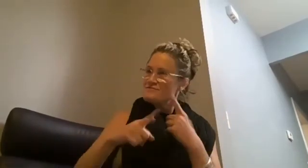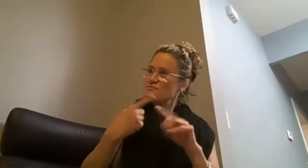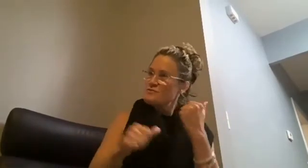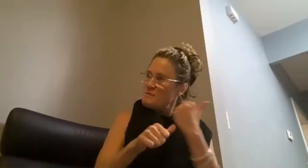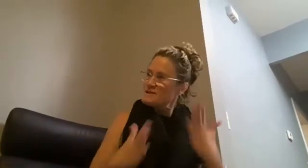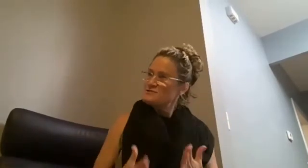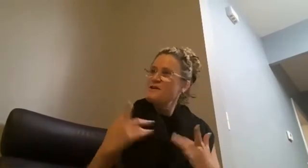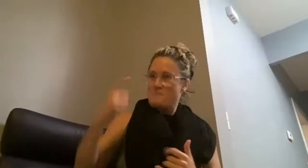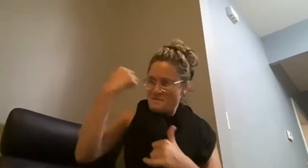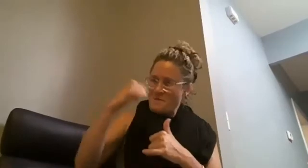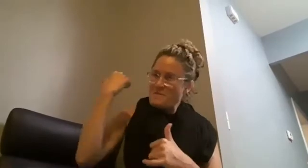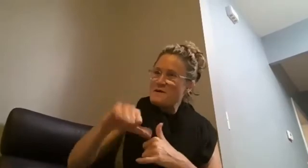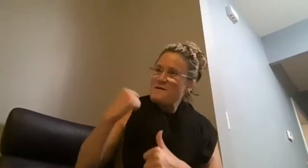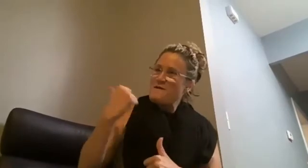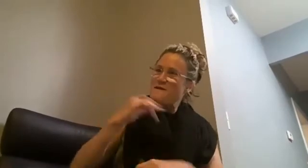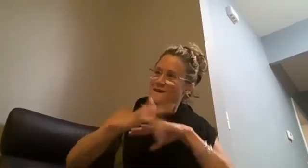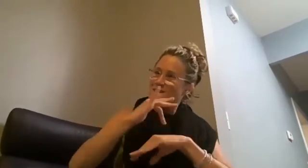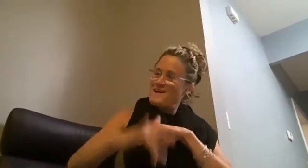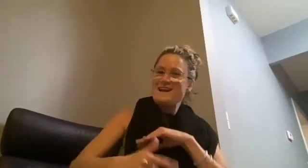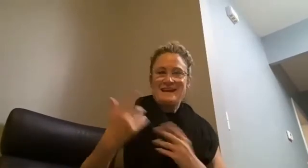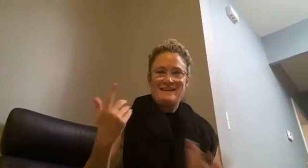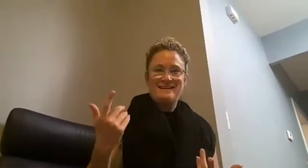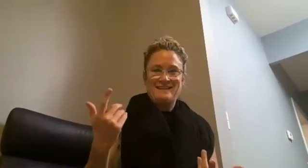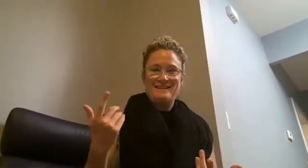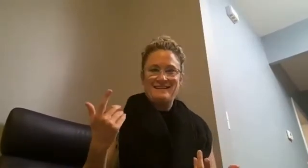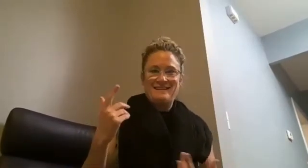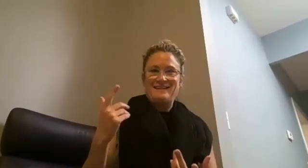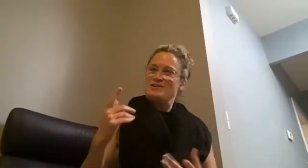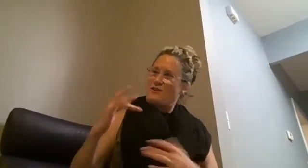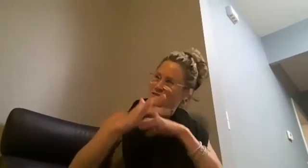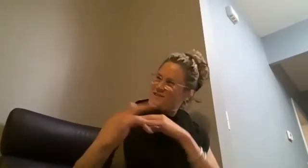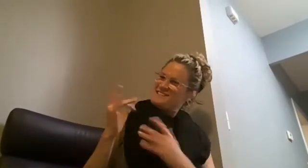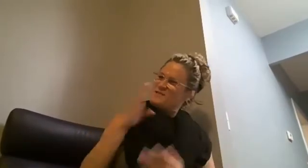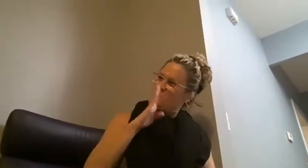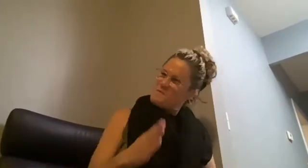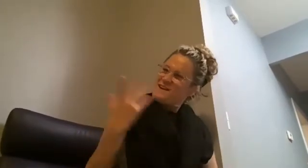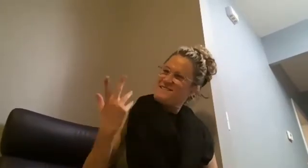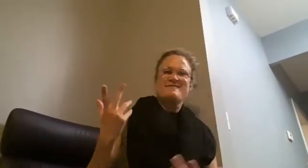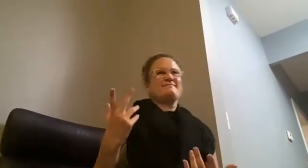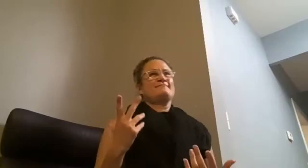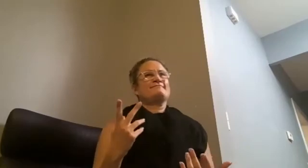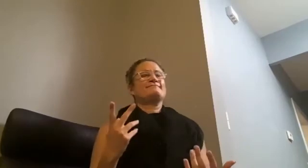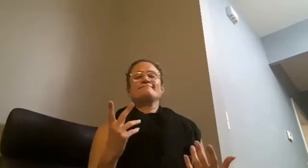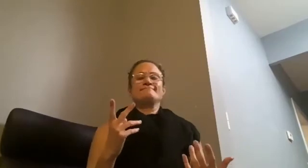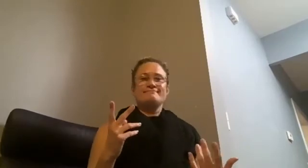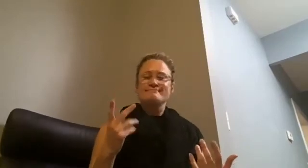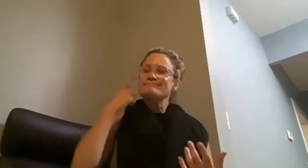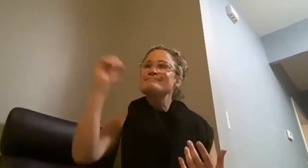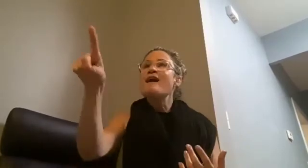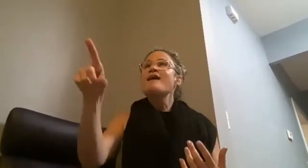you quite well. We actually spent a lot of time together in your early sobriety. And I was like, and then I recognized him. And he told me his